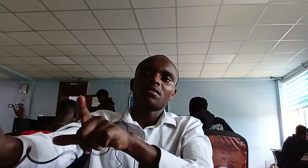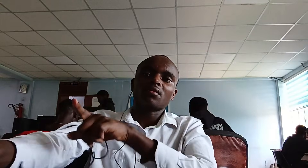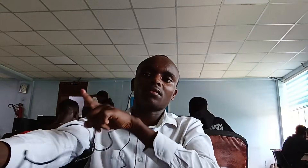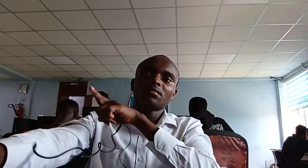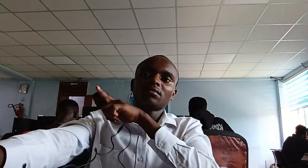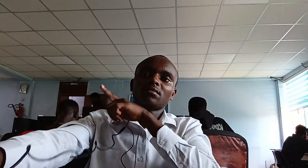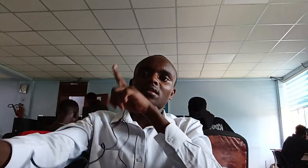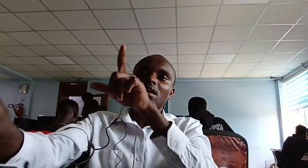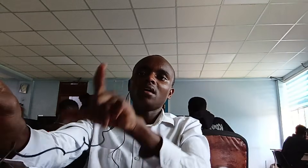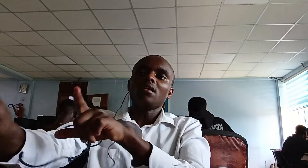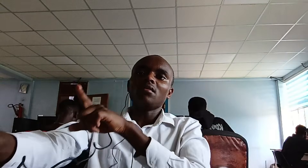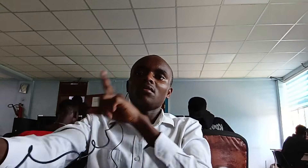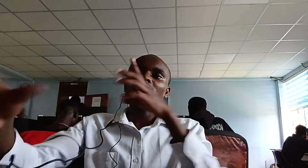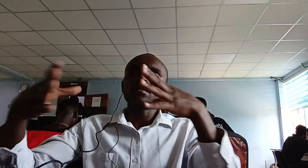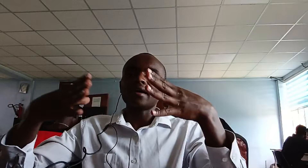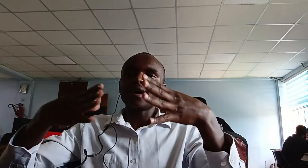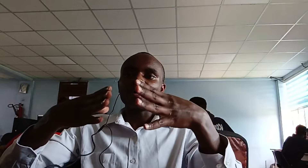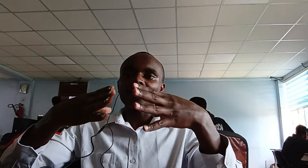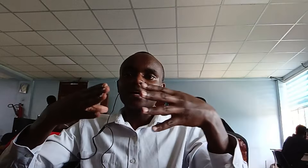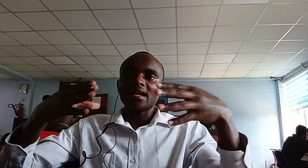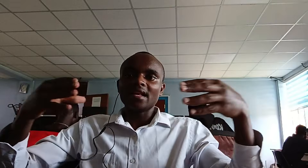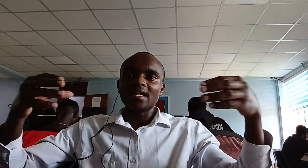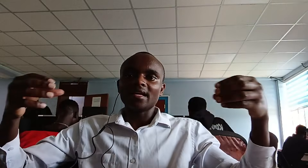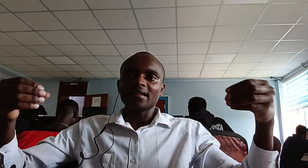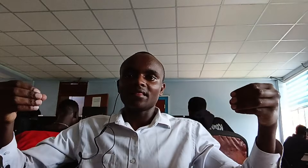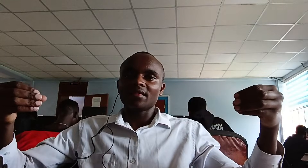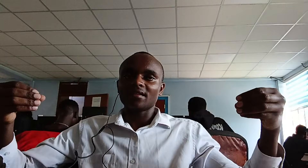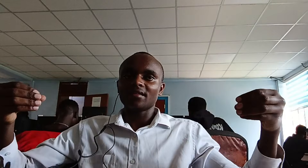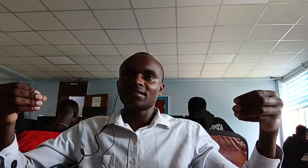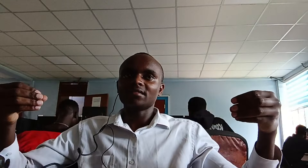long, long, length. Yeah,